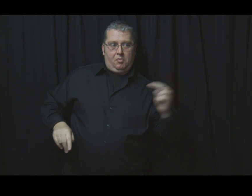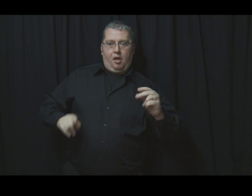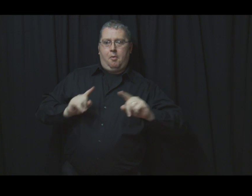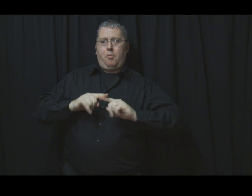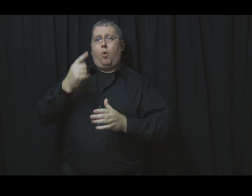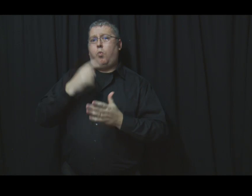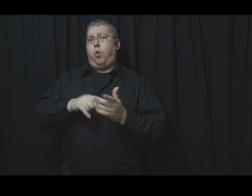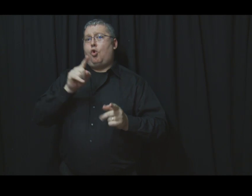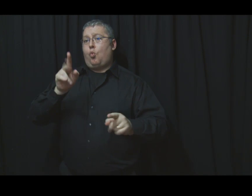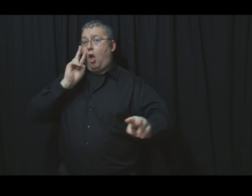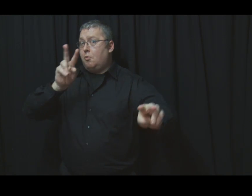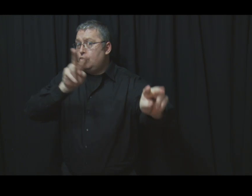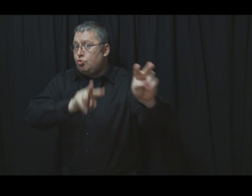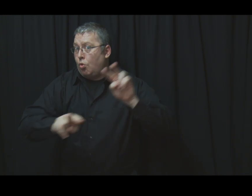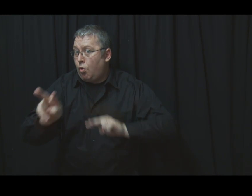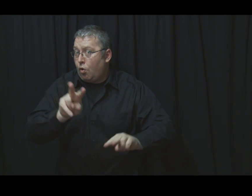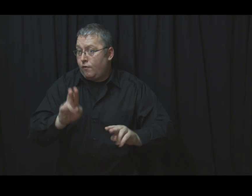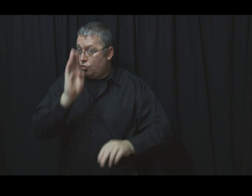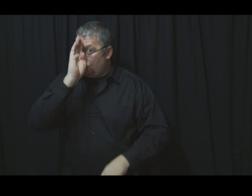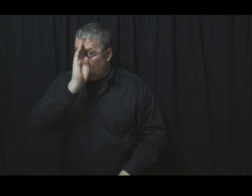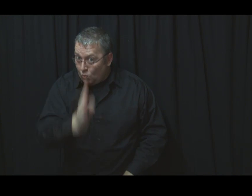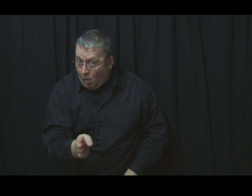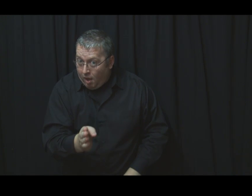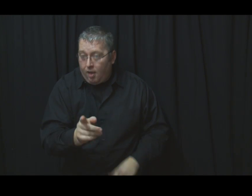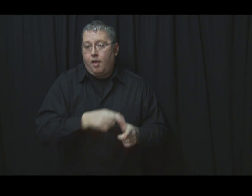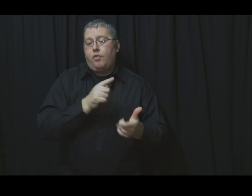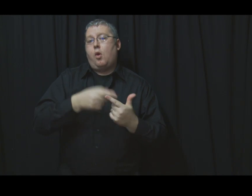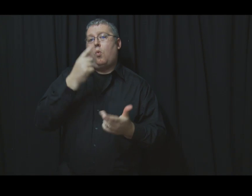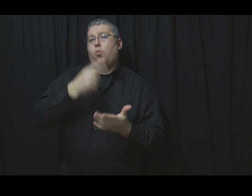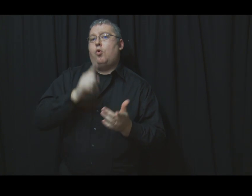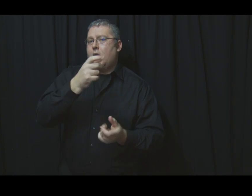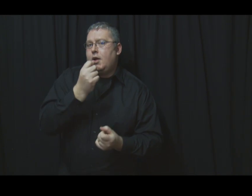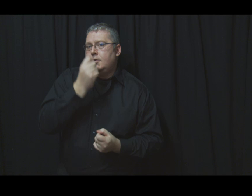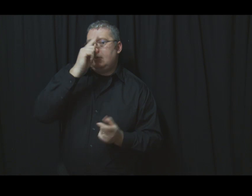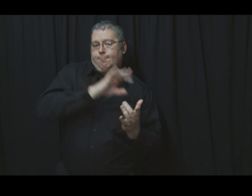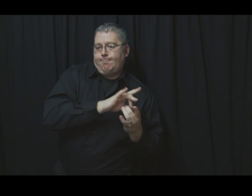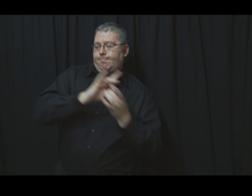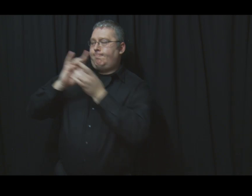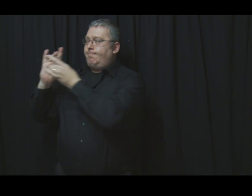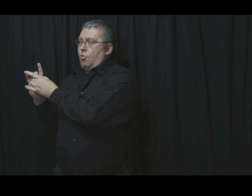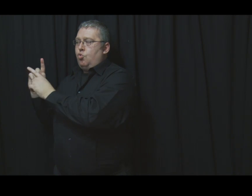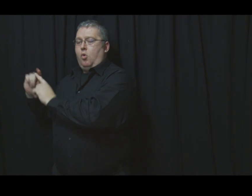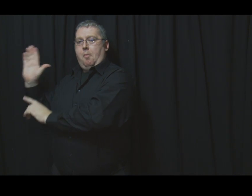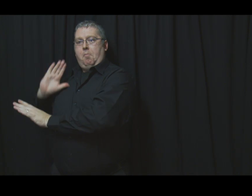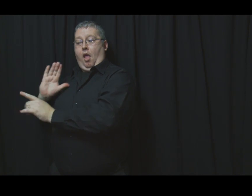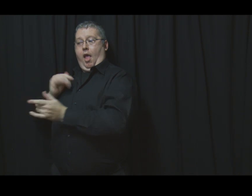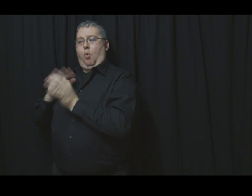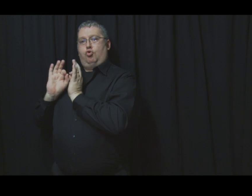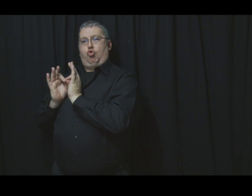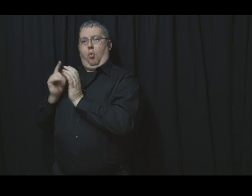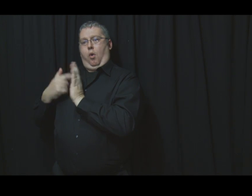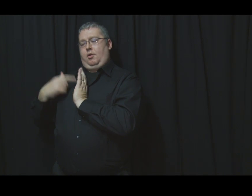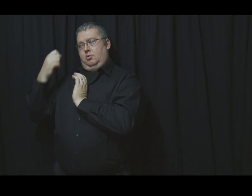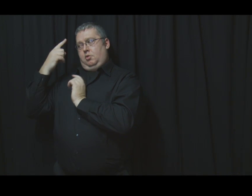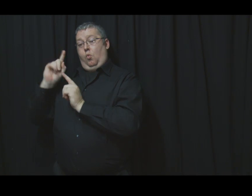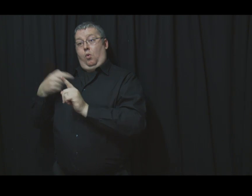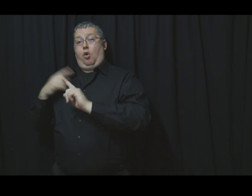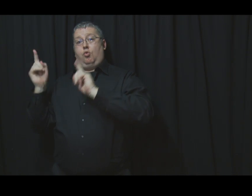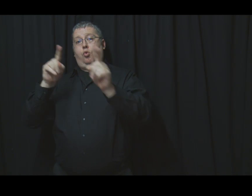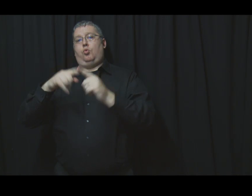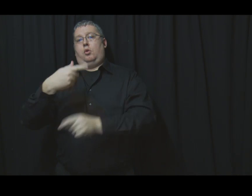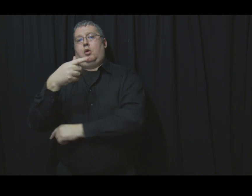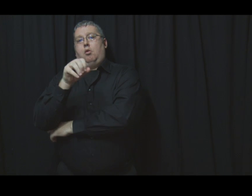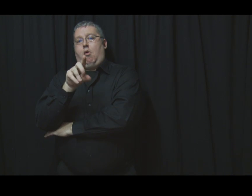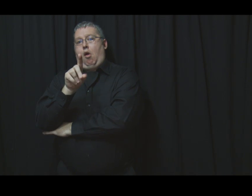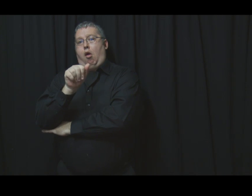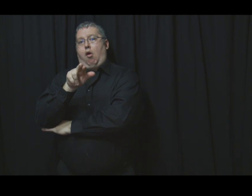you actually observe directly and then your interpretation in regard to the past. When I was at the Goddard Space Centre a